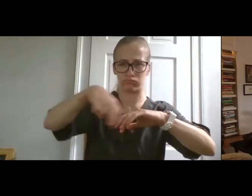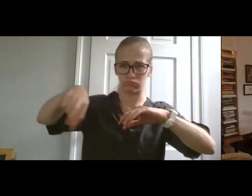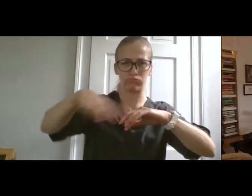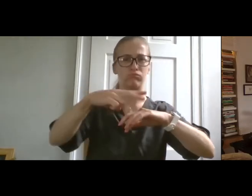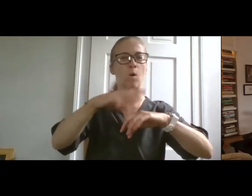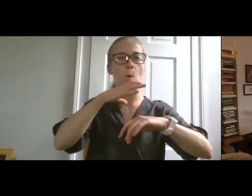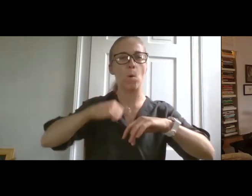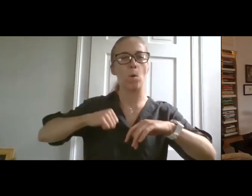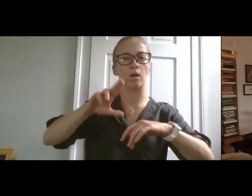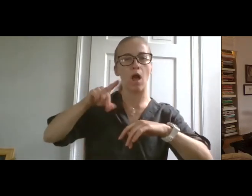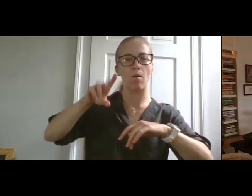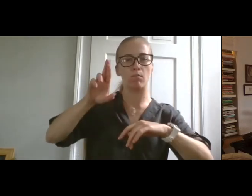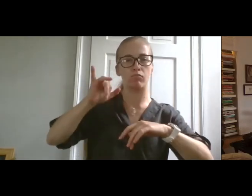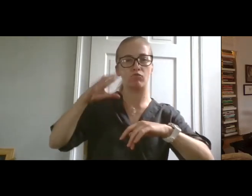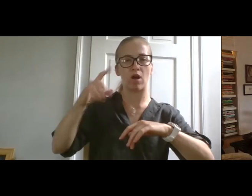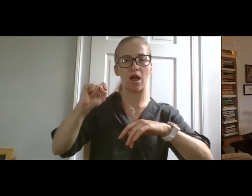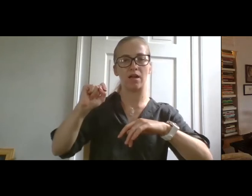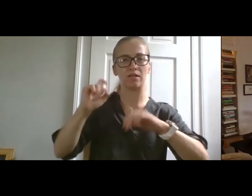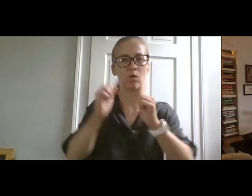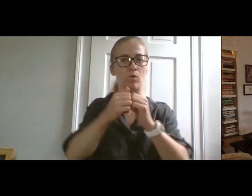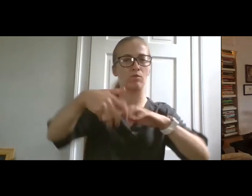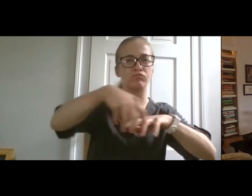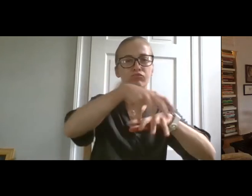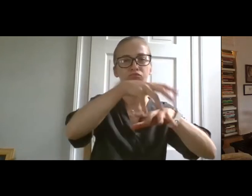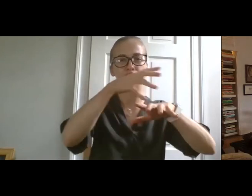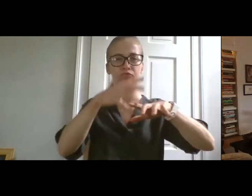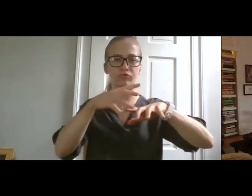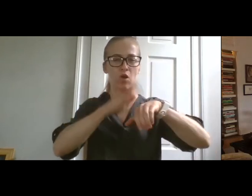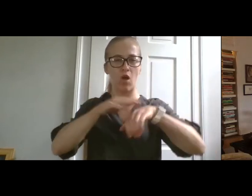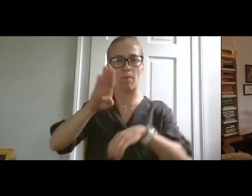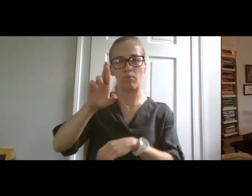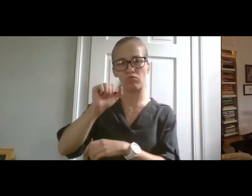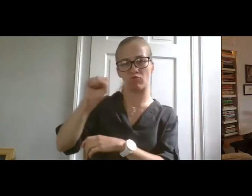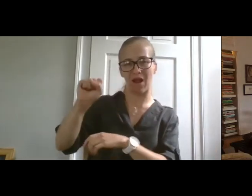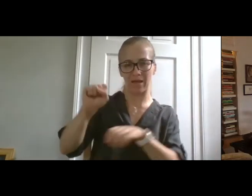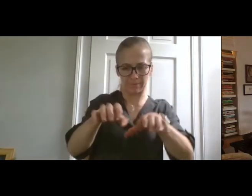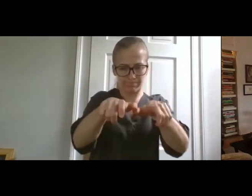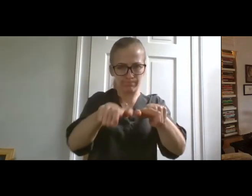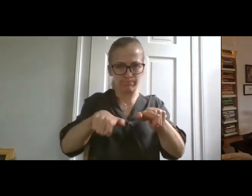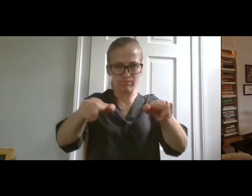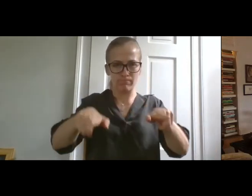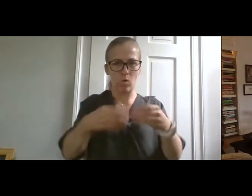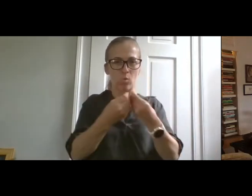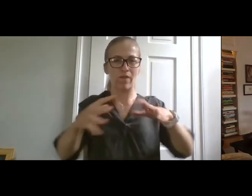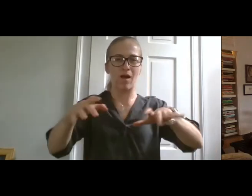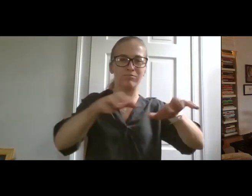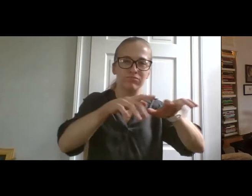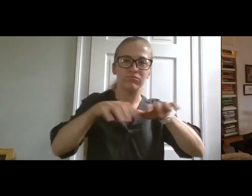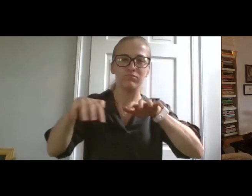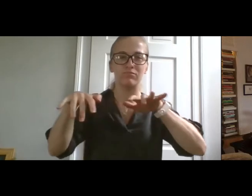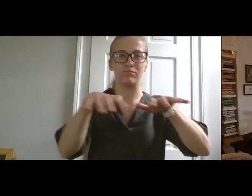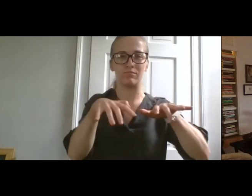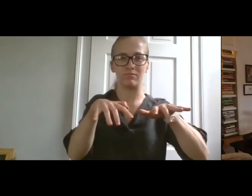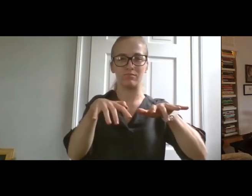upright, with a worn crescent on the tip of the brass pedal, without putting my hands on its keys. By